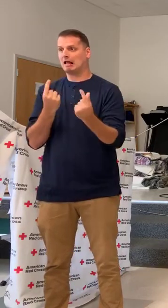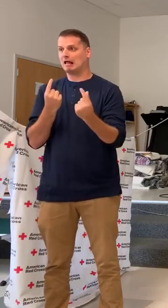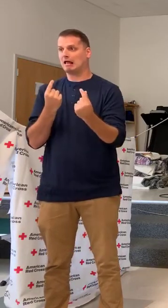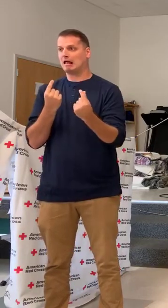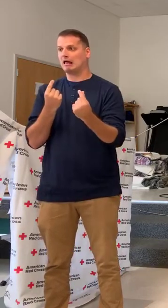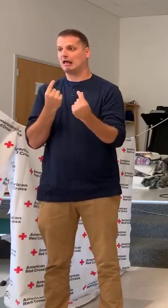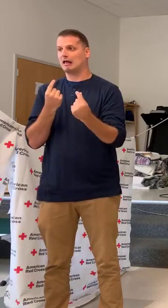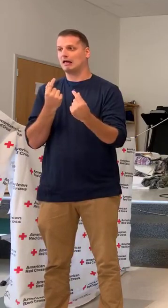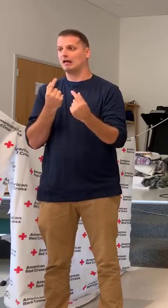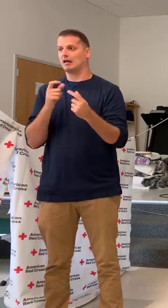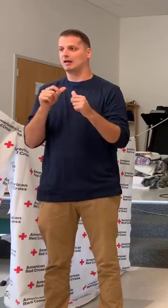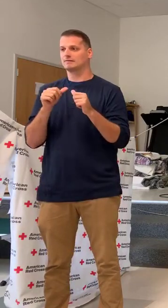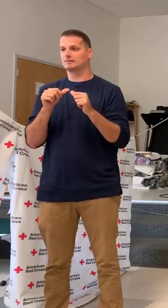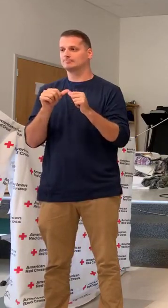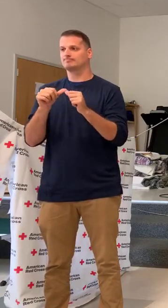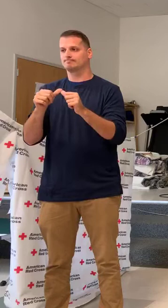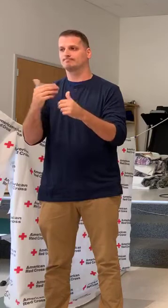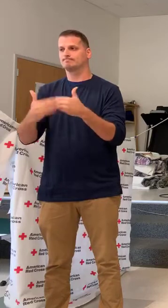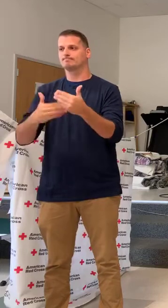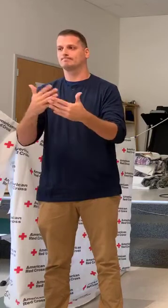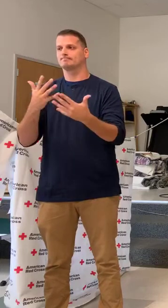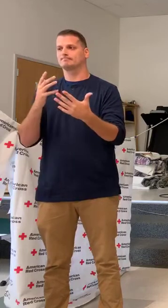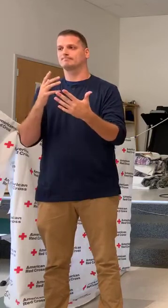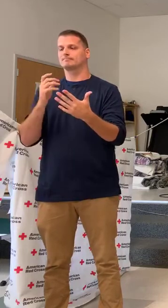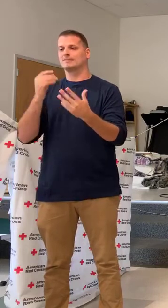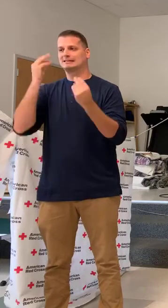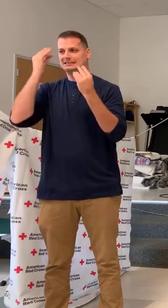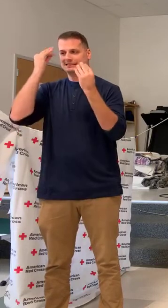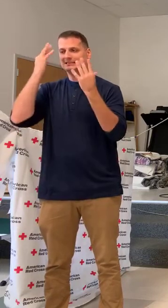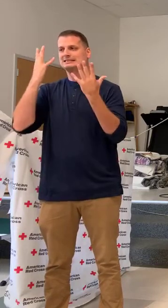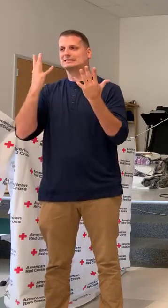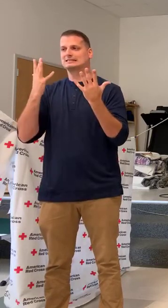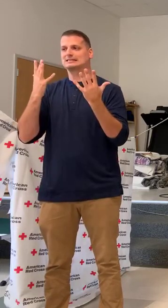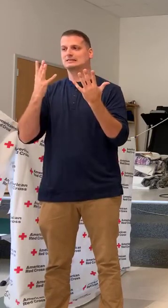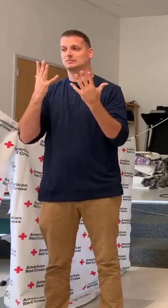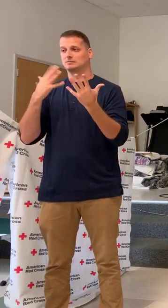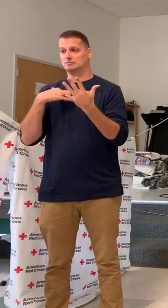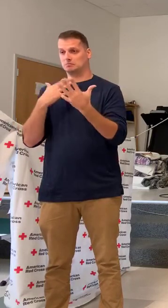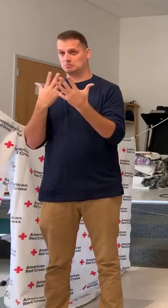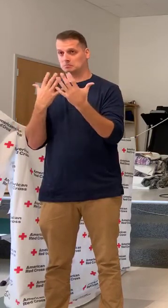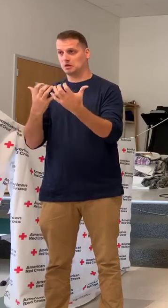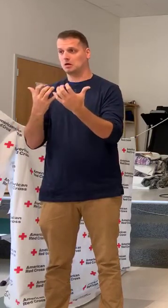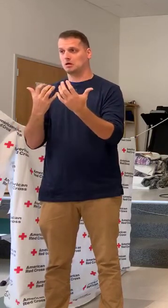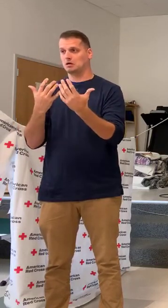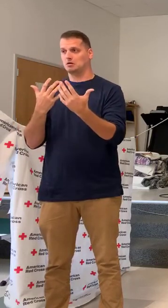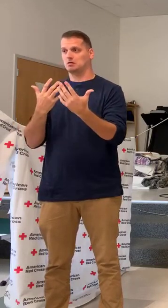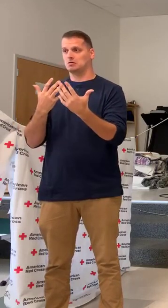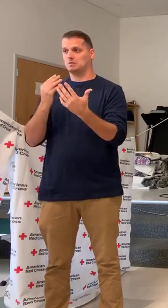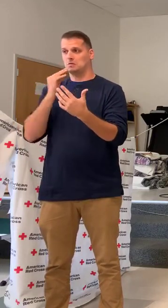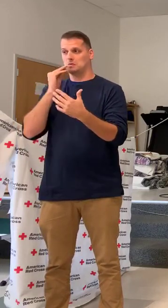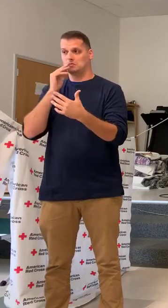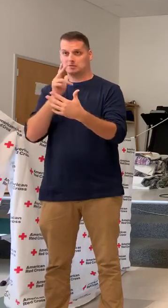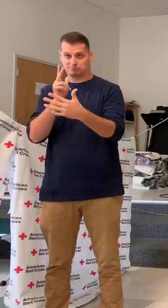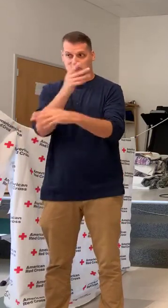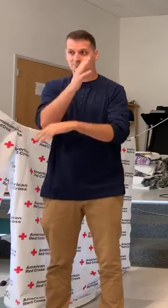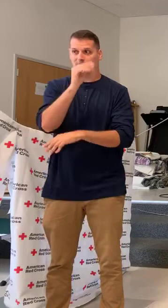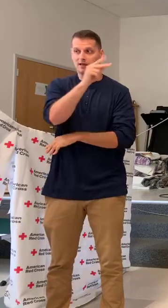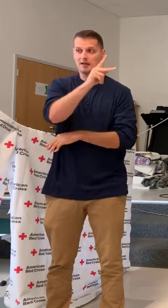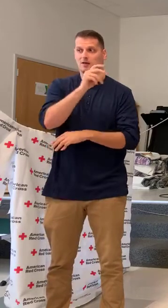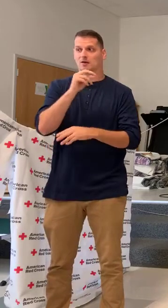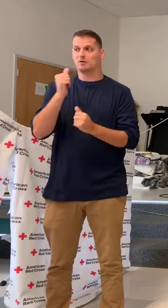our progress. So just think about those things when you make the decision on whether that's right for you guys to move back into your